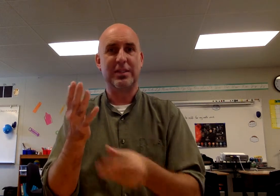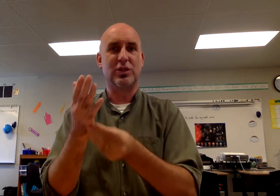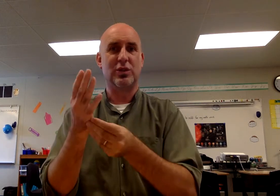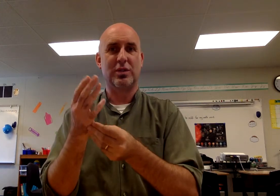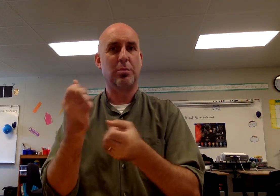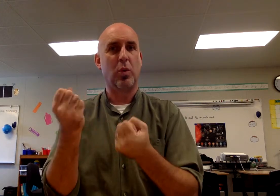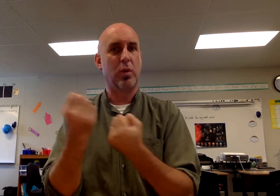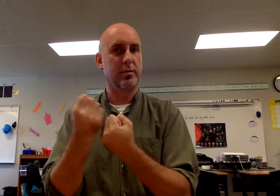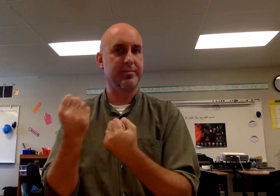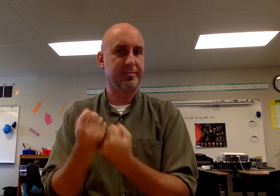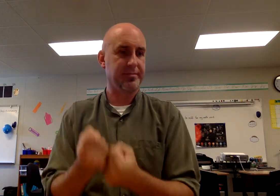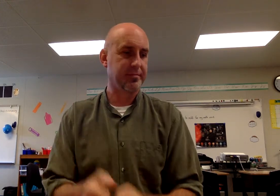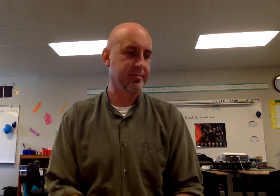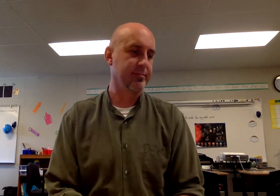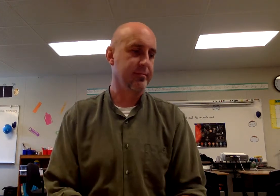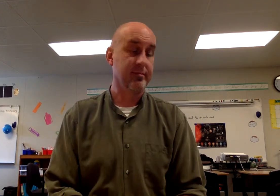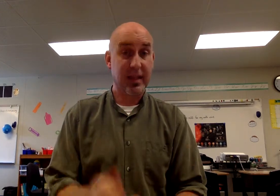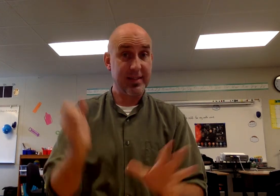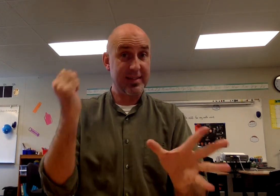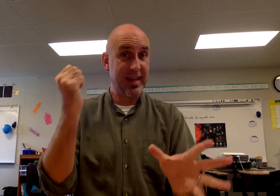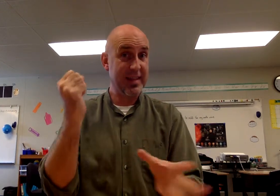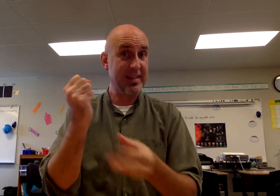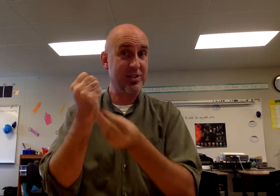additional support. See the sign additional?